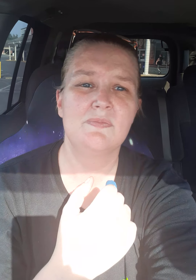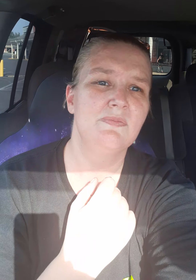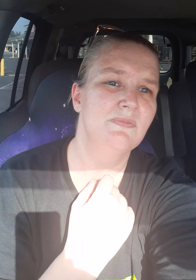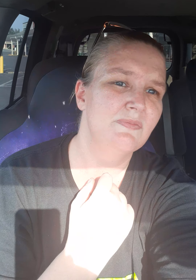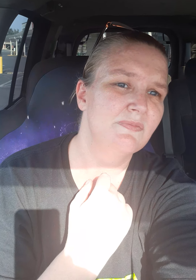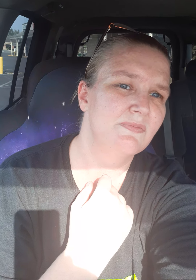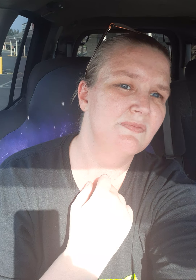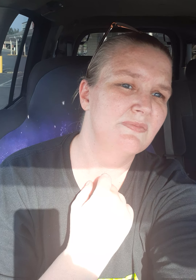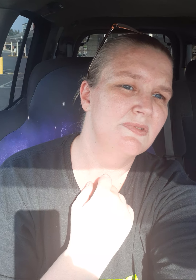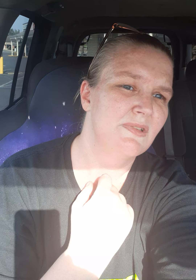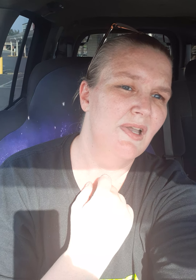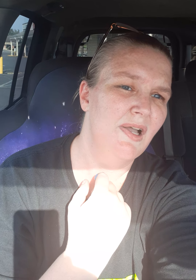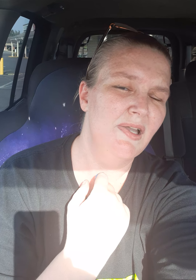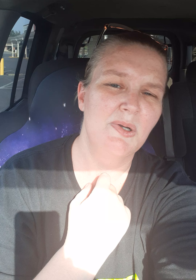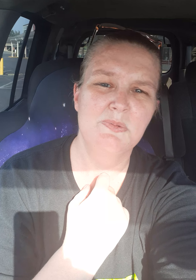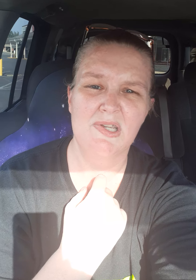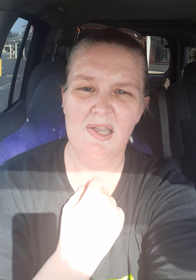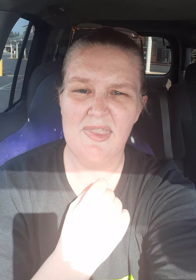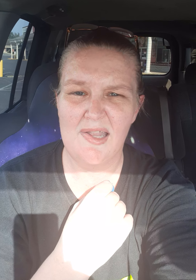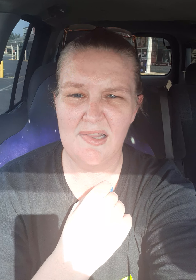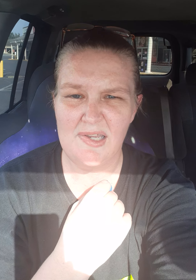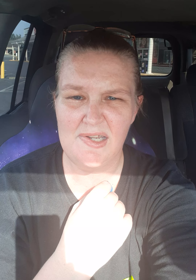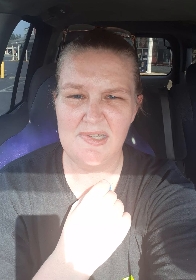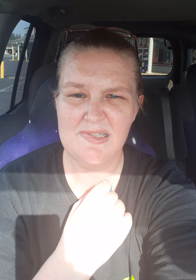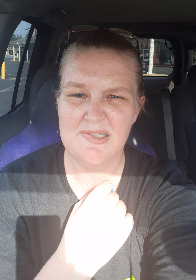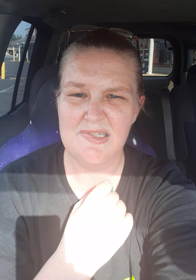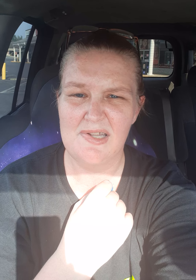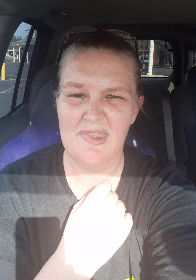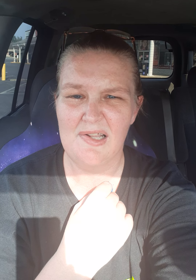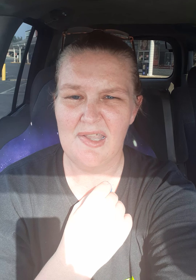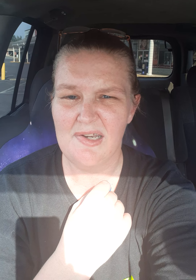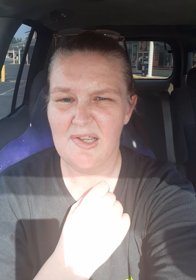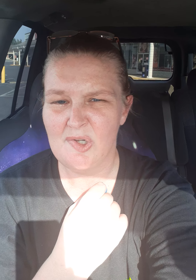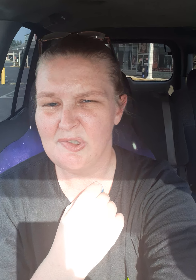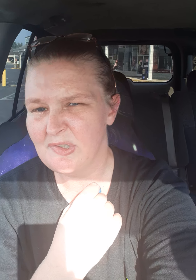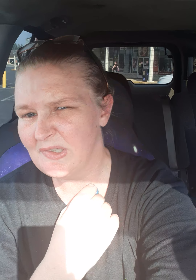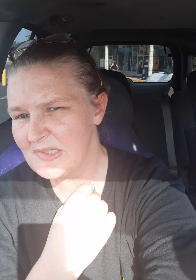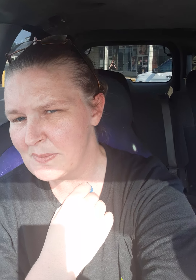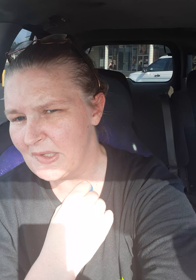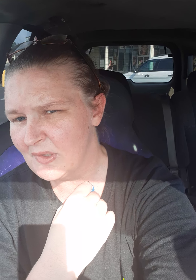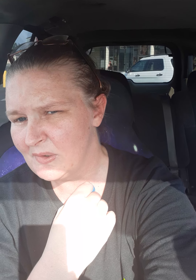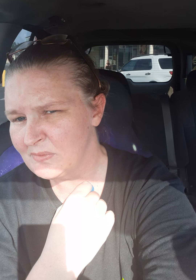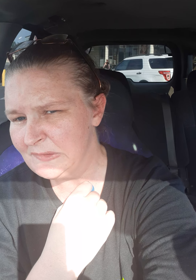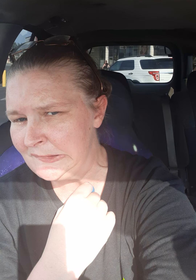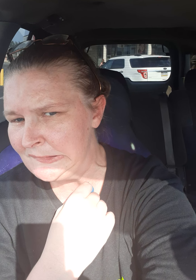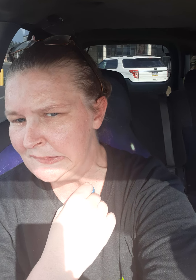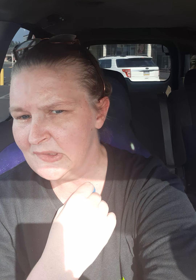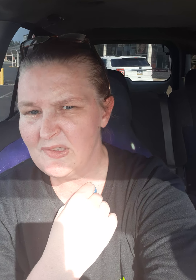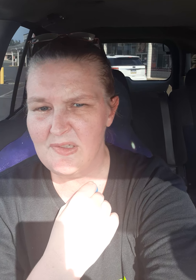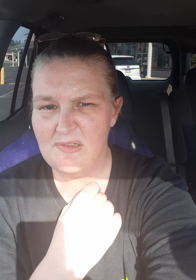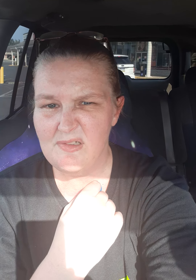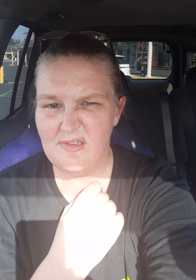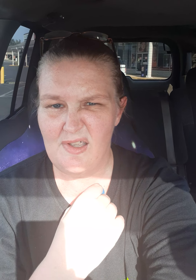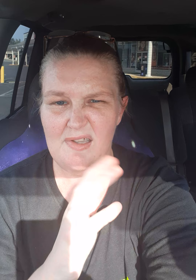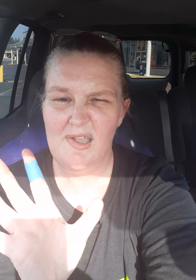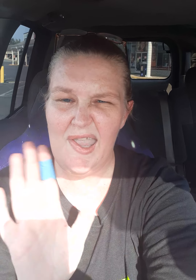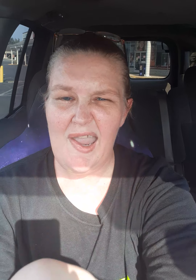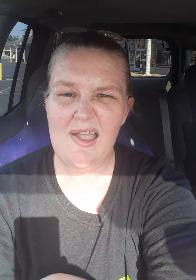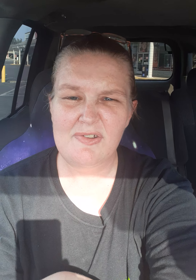I hope to God that lady didn't think that I called her a lesbian though. So, eh, half